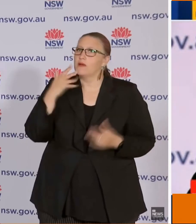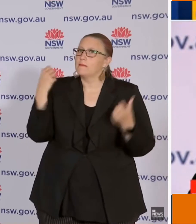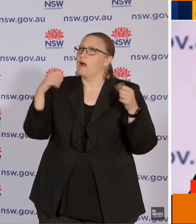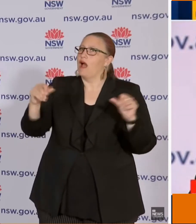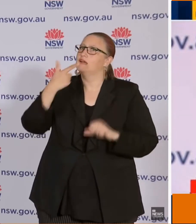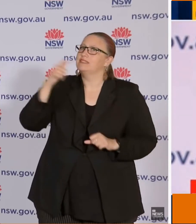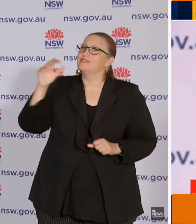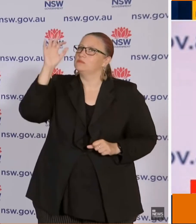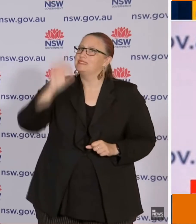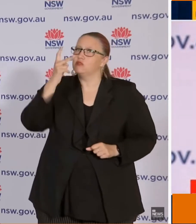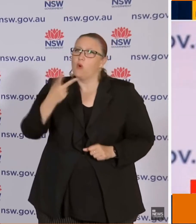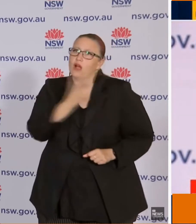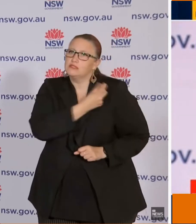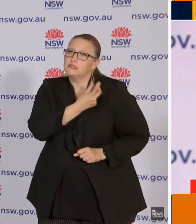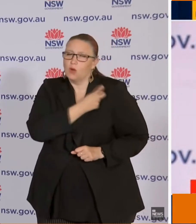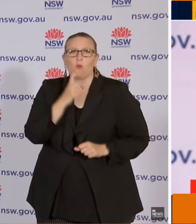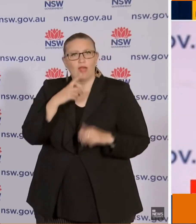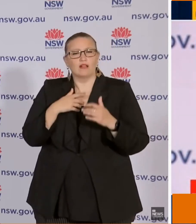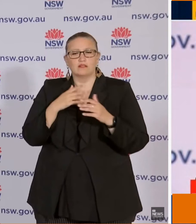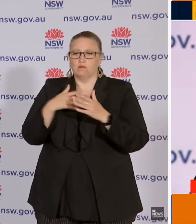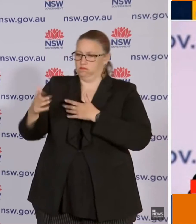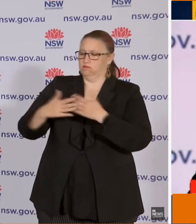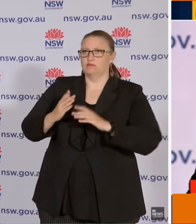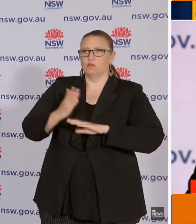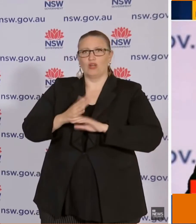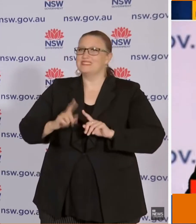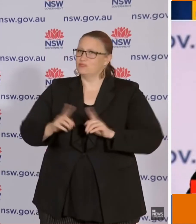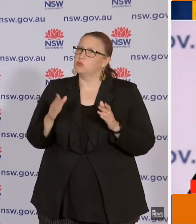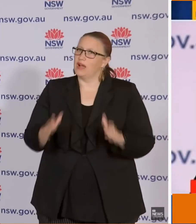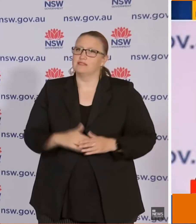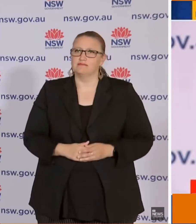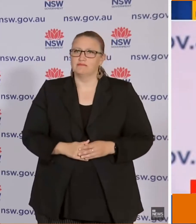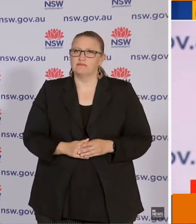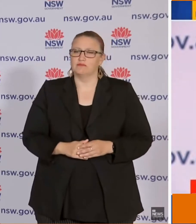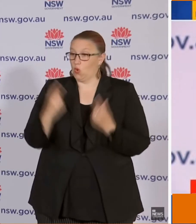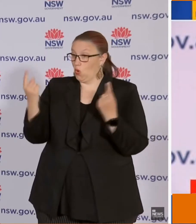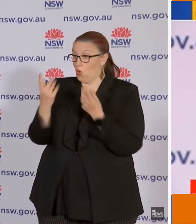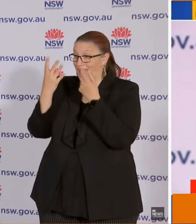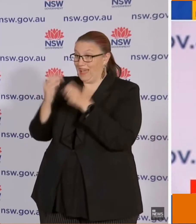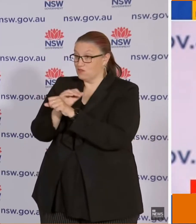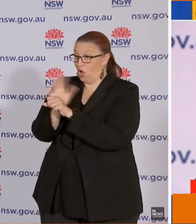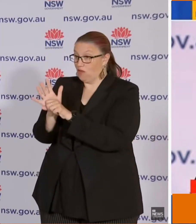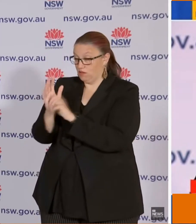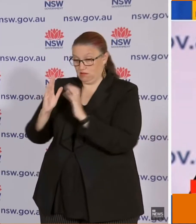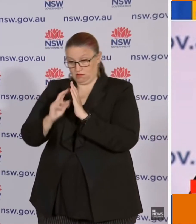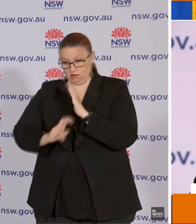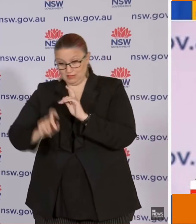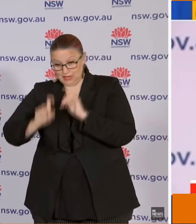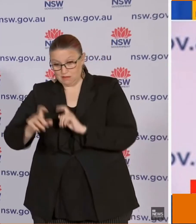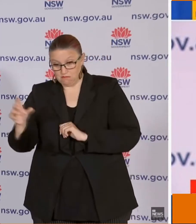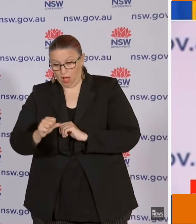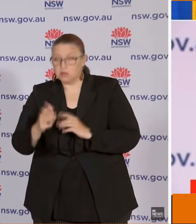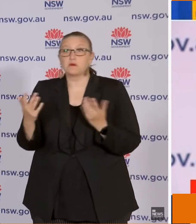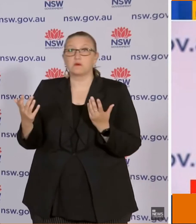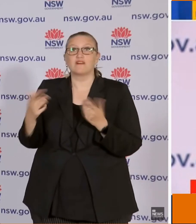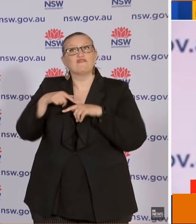dose, because the way that we deal with COVID cases, the way that we deal with quarantine, the way that we count things will be completely different